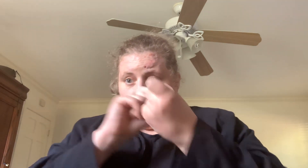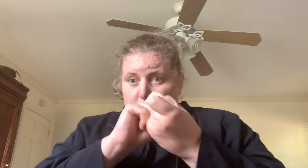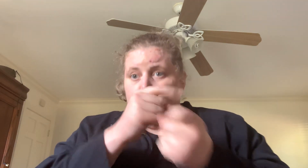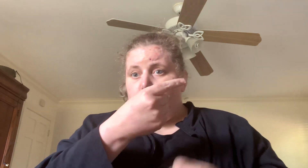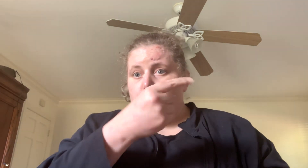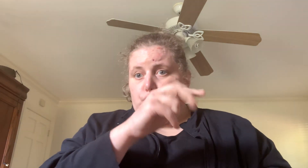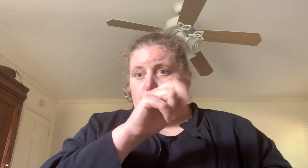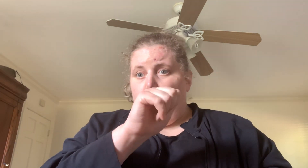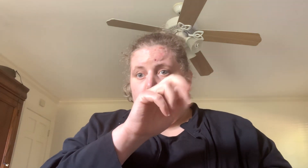know,